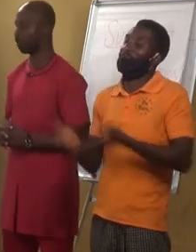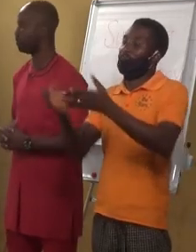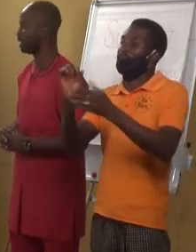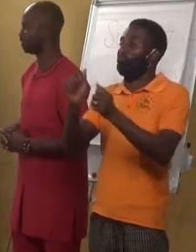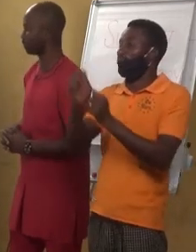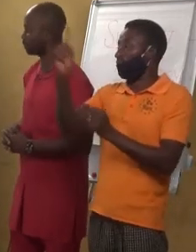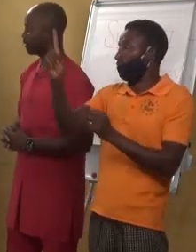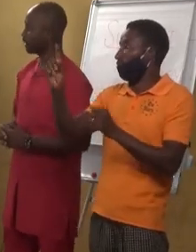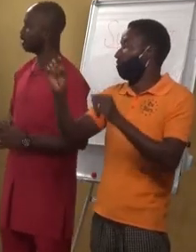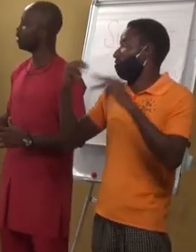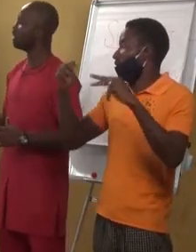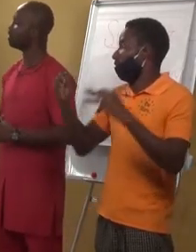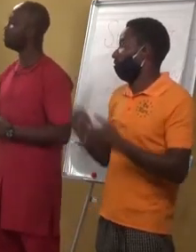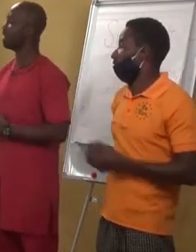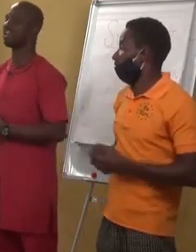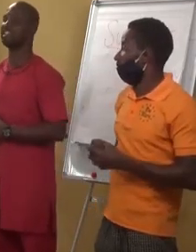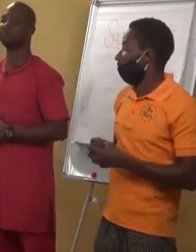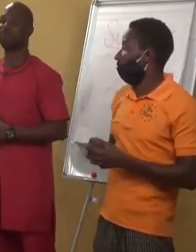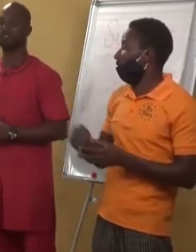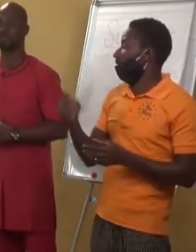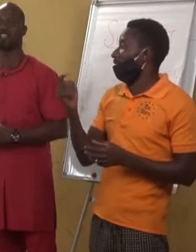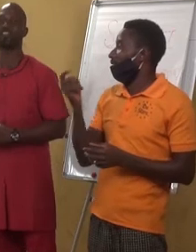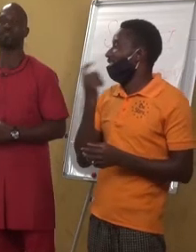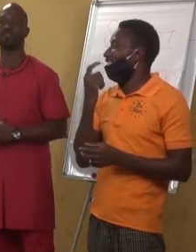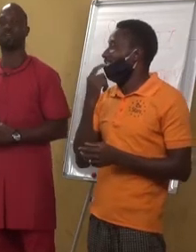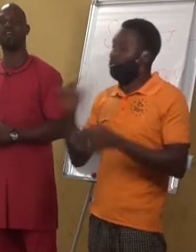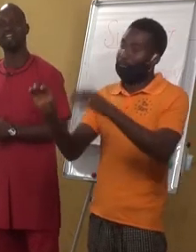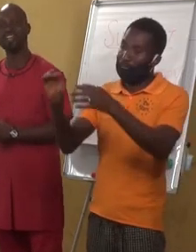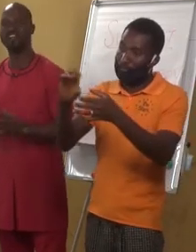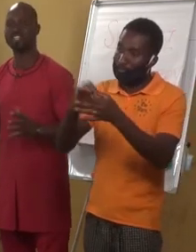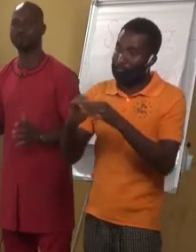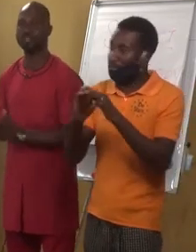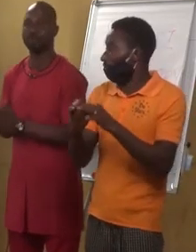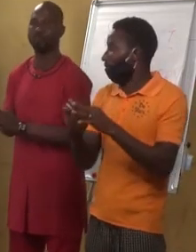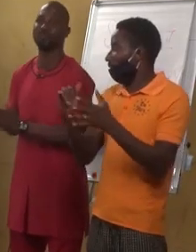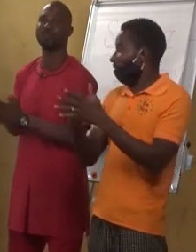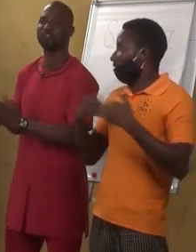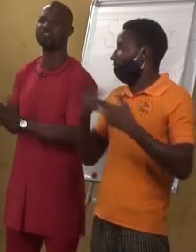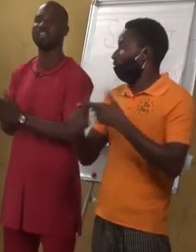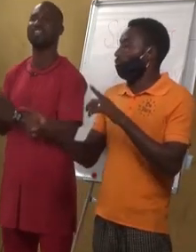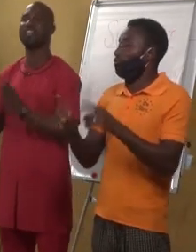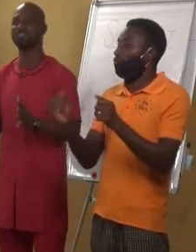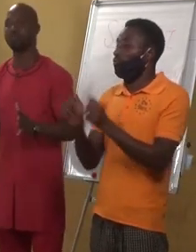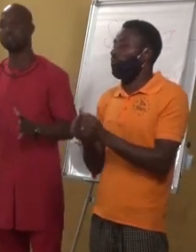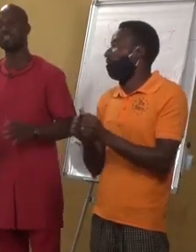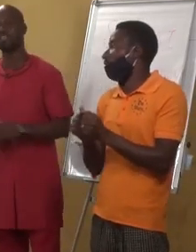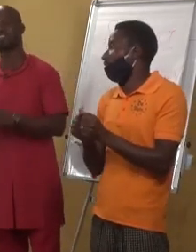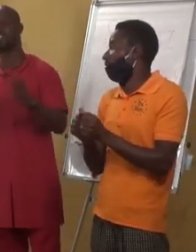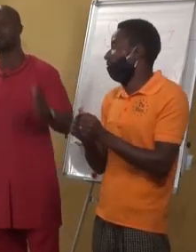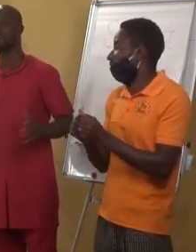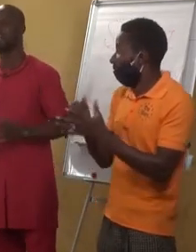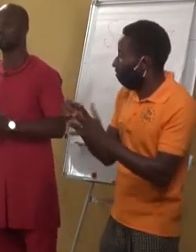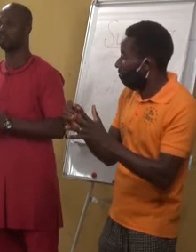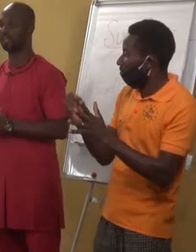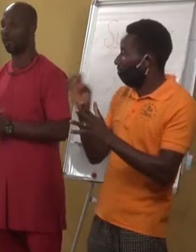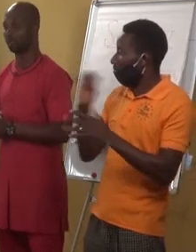the combination. I mentioned metallic bond, which has to do with the orderly arrangement of protons and electrons in a sea